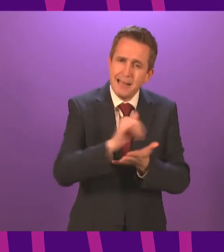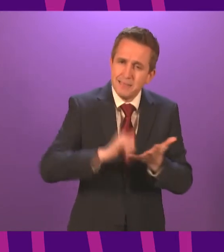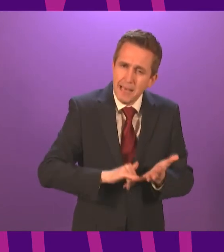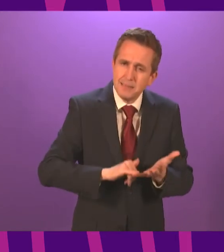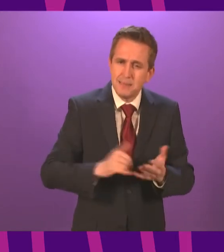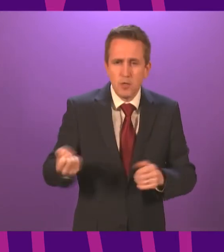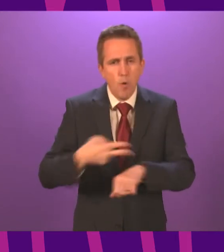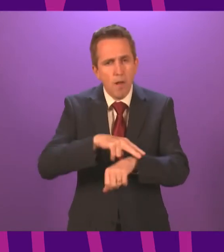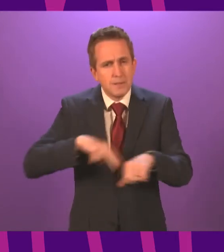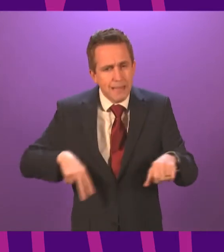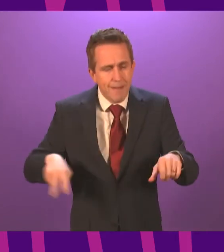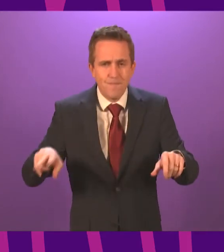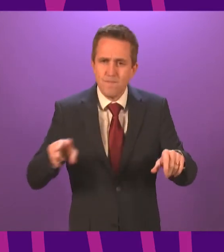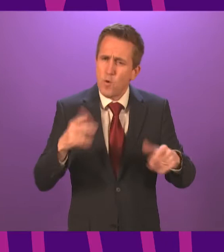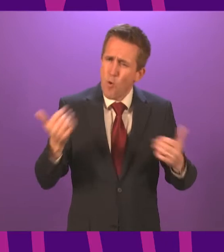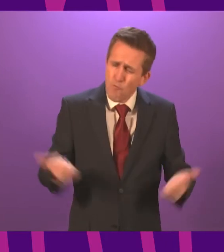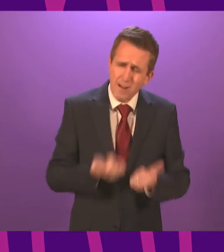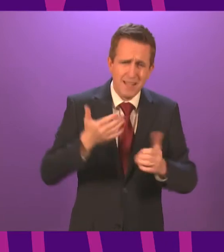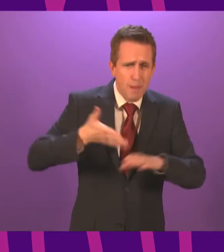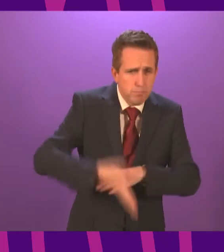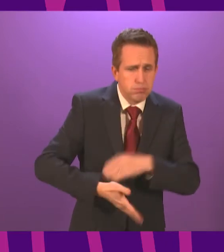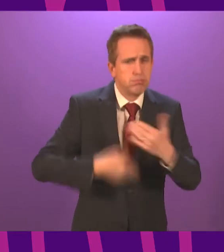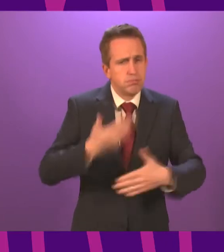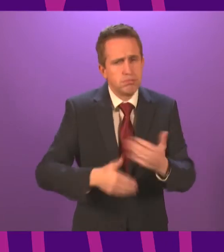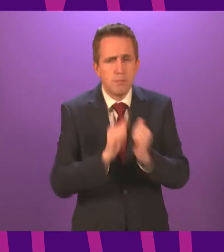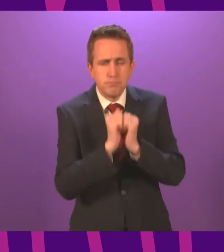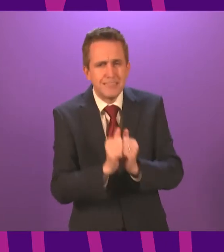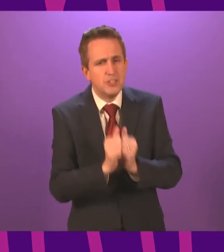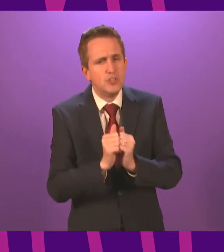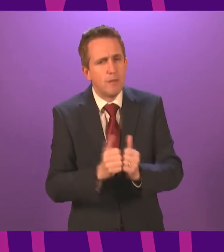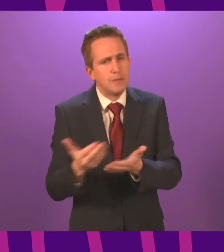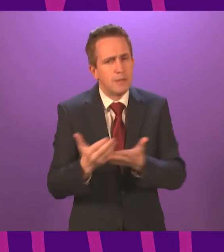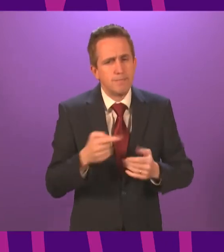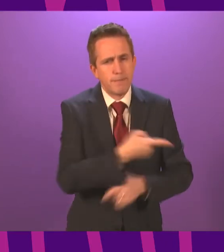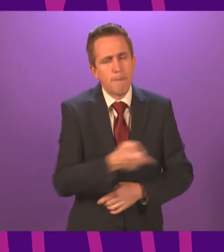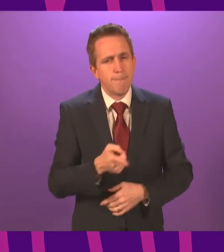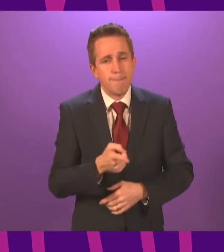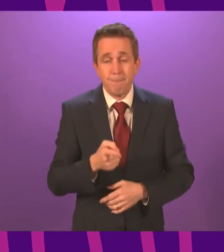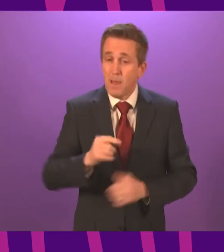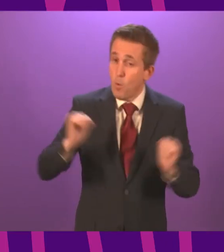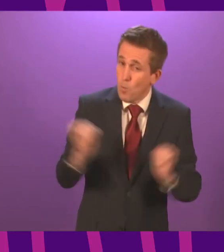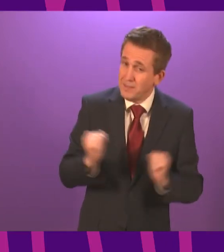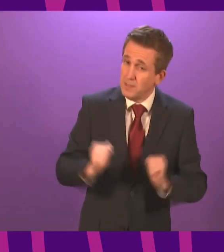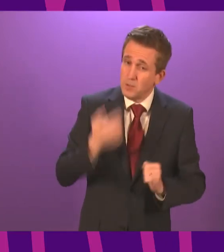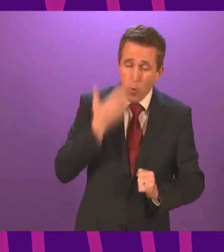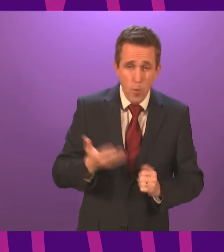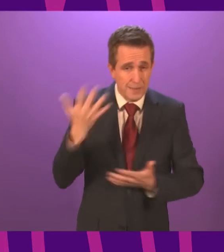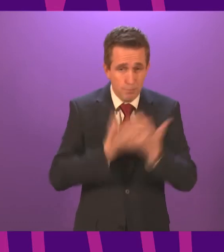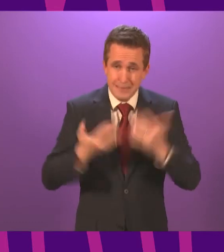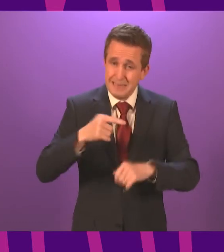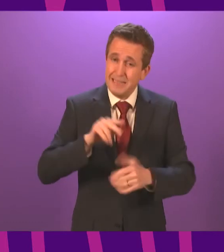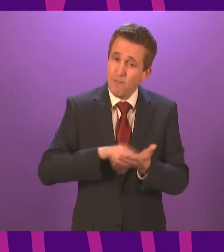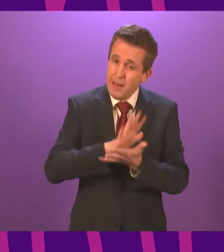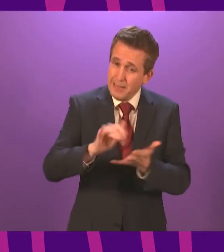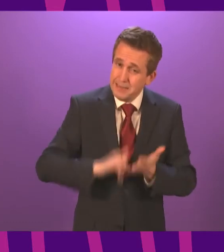frontline staff of whom we have asked so much already, and to whom we are so grateful. This is always a busy time for health and care services,